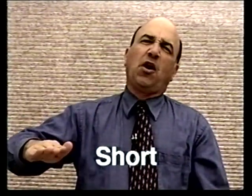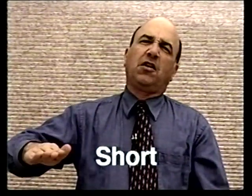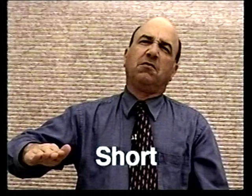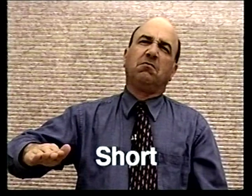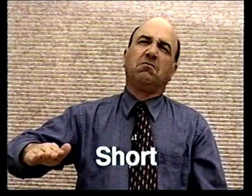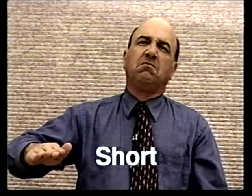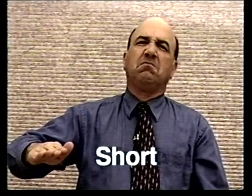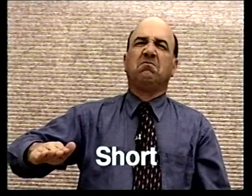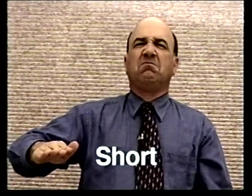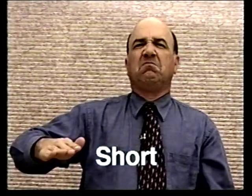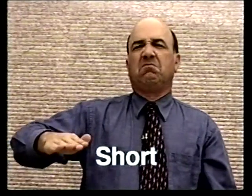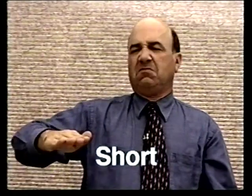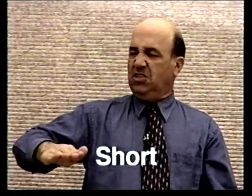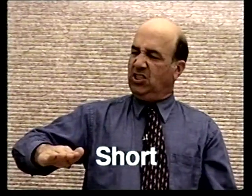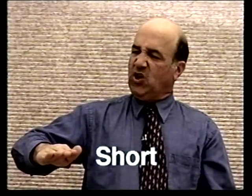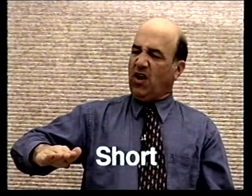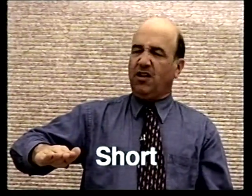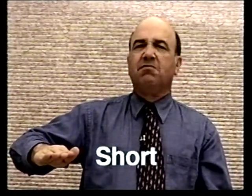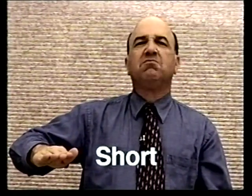Short. Short.